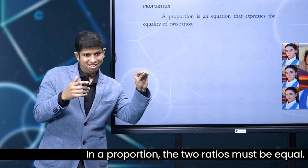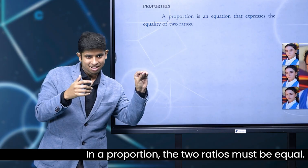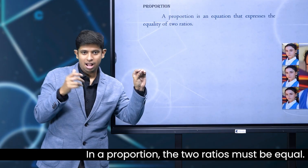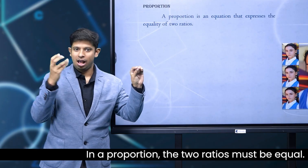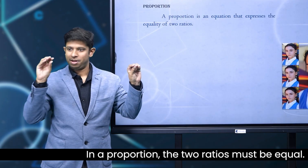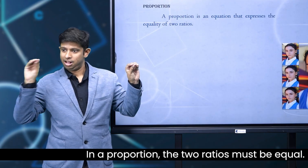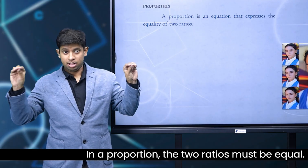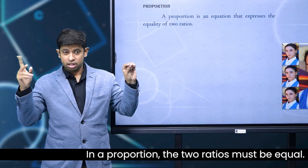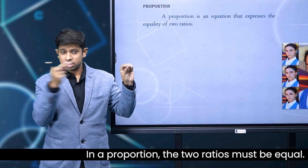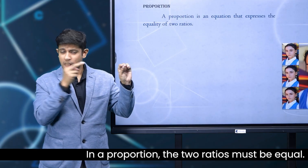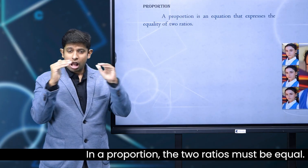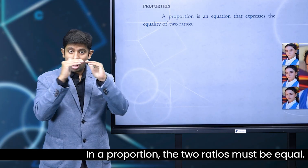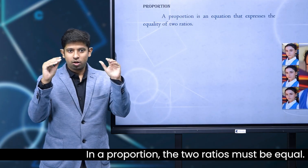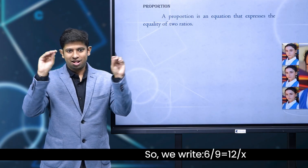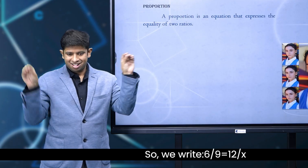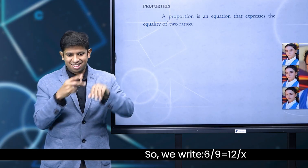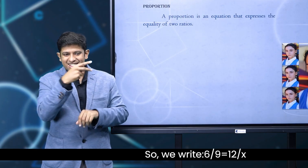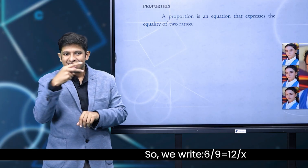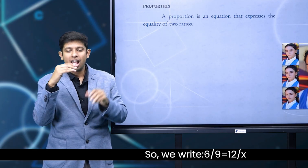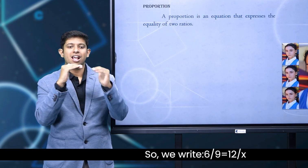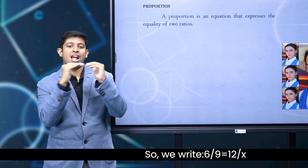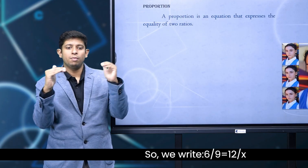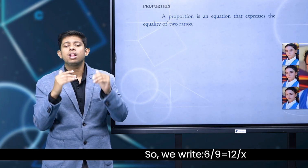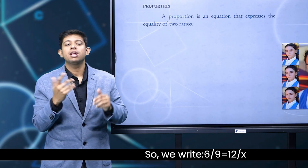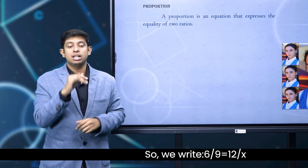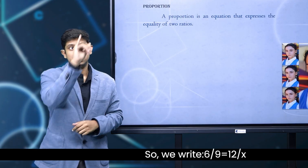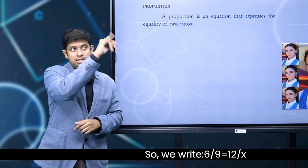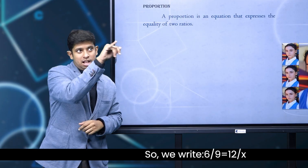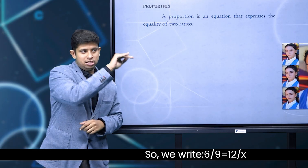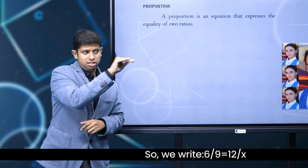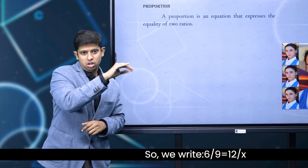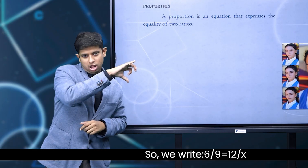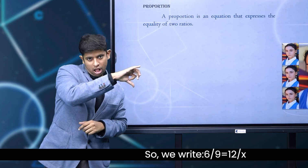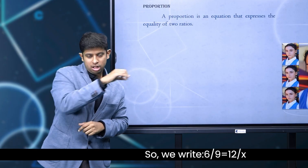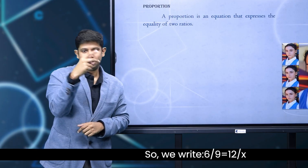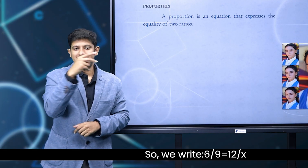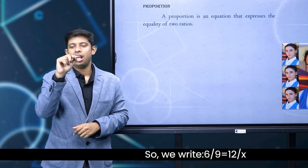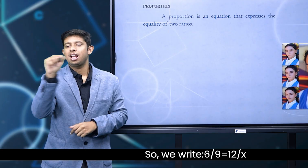must be equal. So we write 6 by 9 equals to 12 by x.